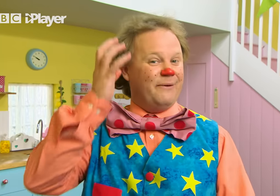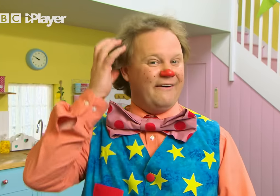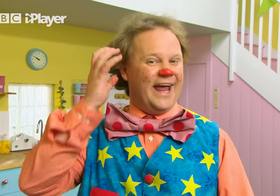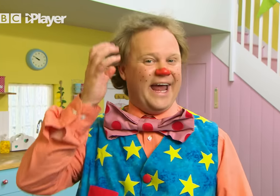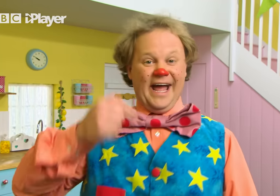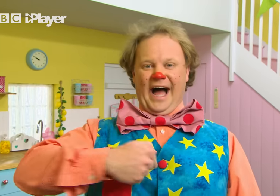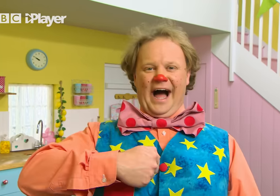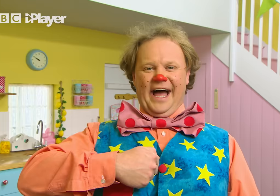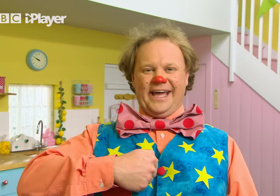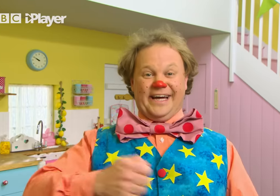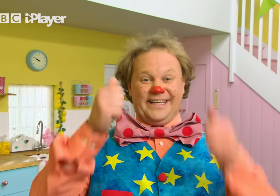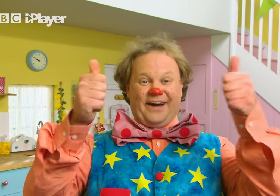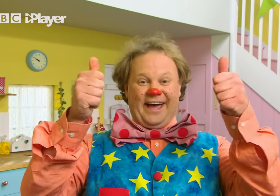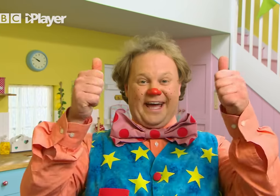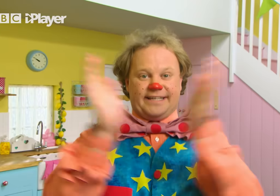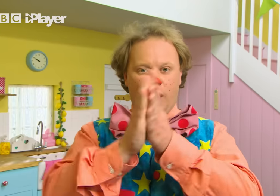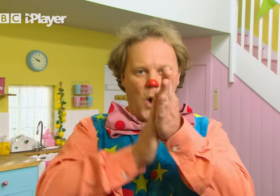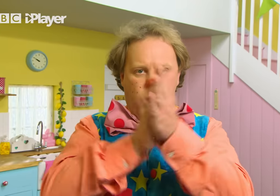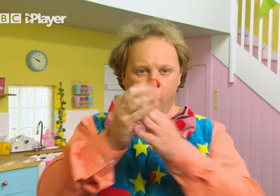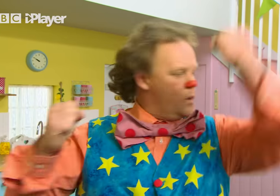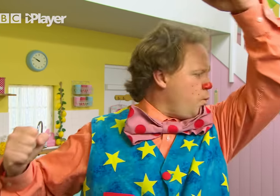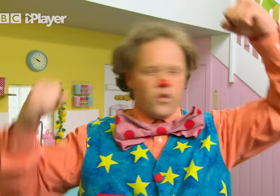worry, I can do it.